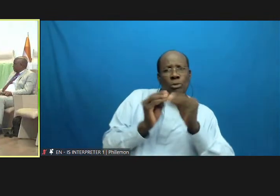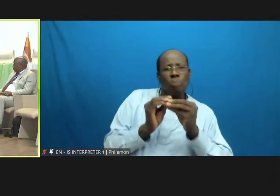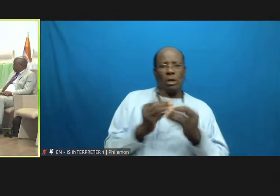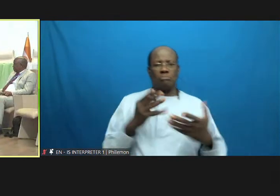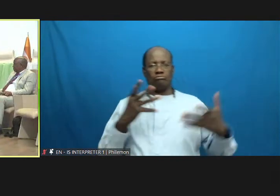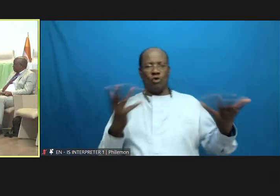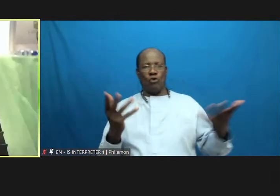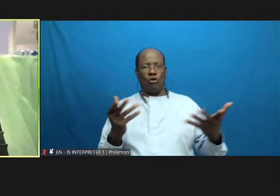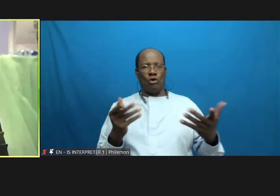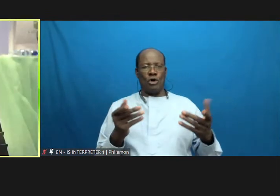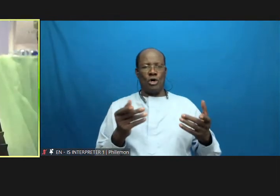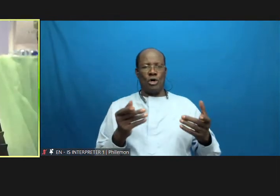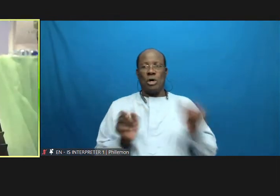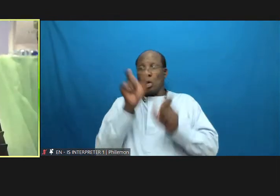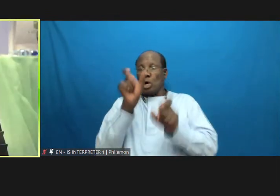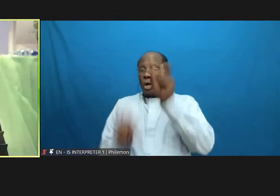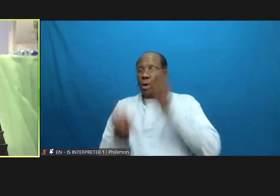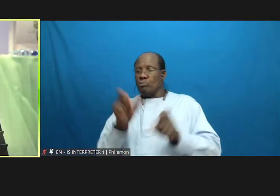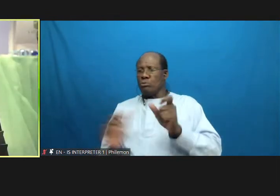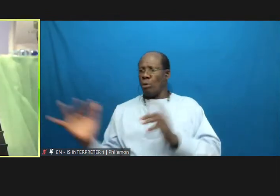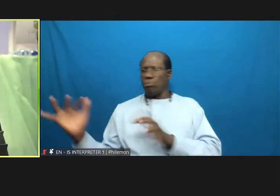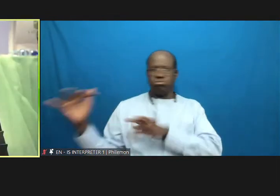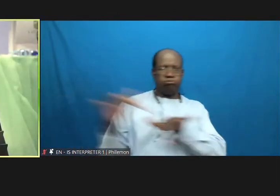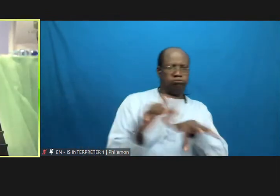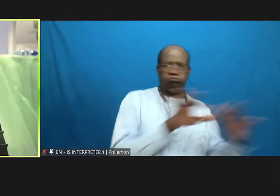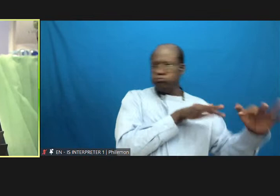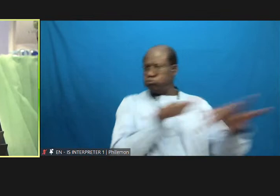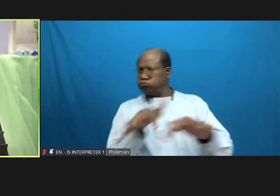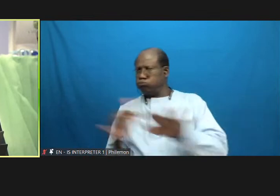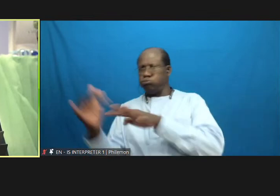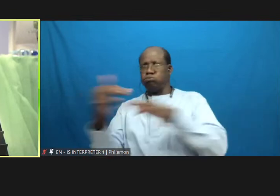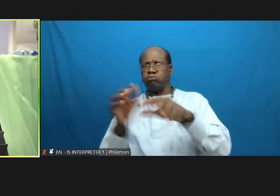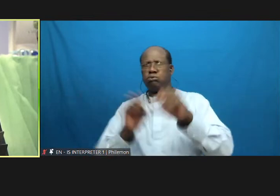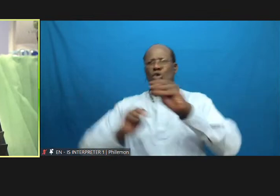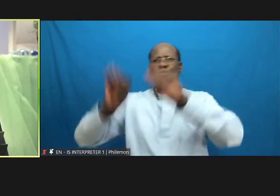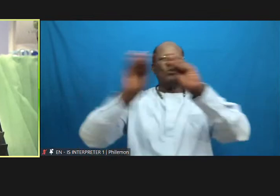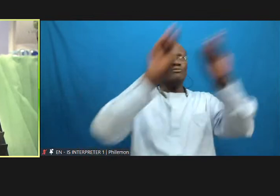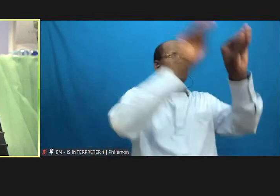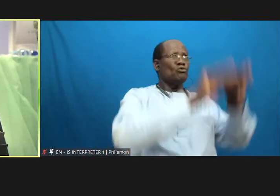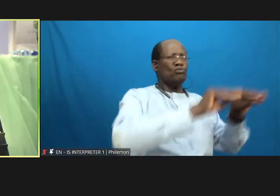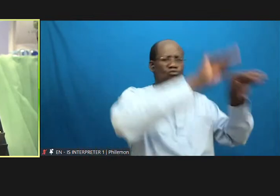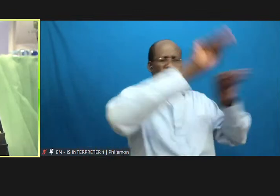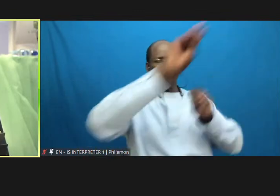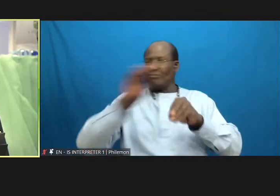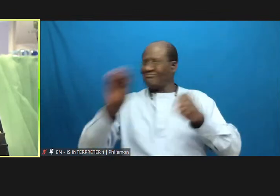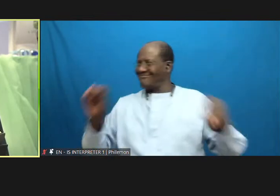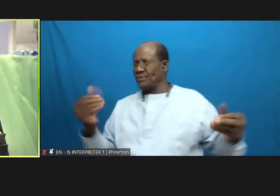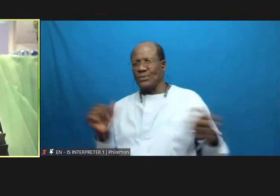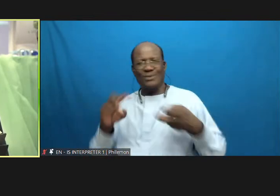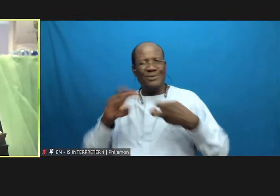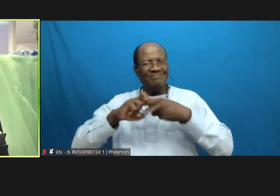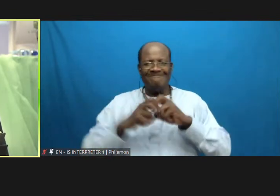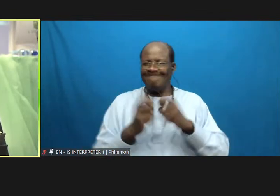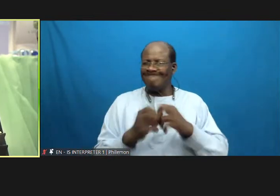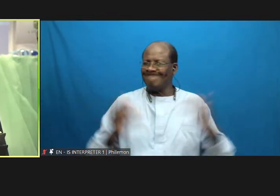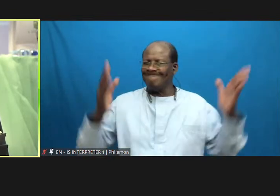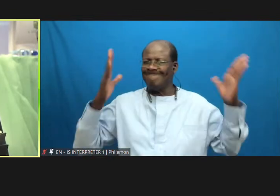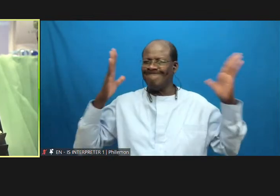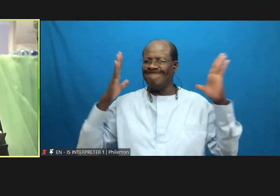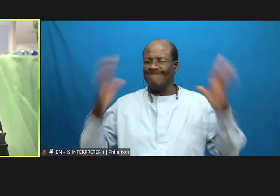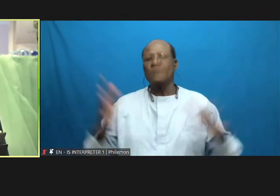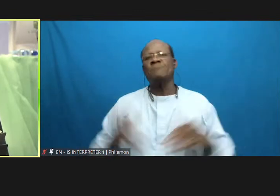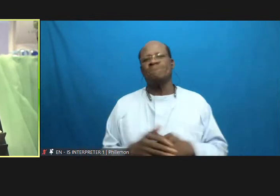transfers, and the way in which we use data, for example,